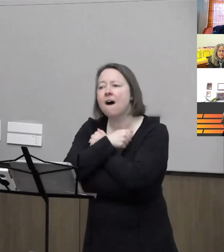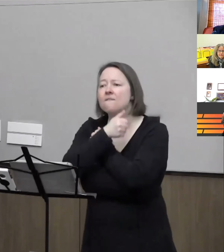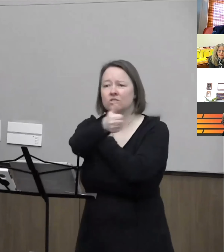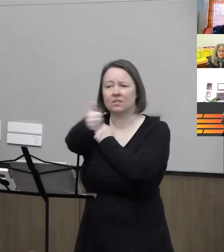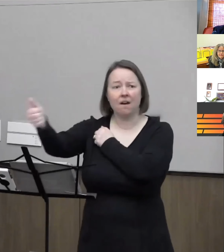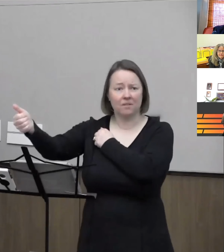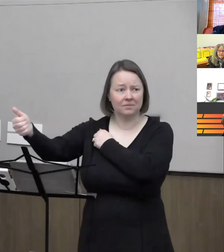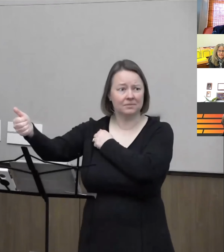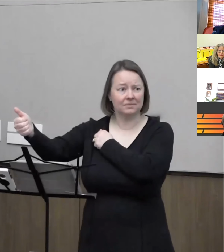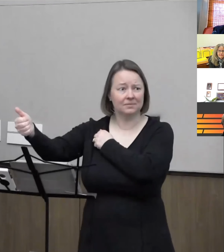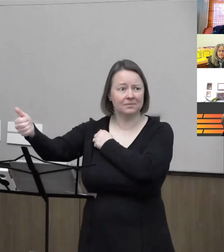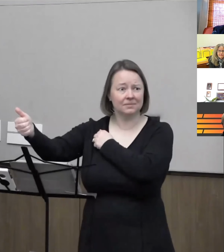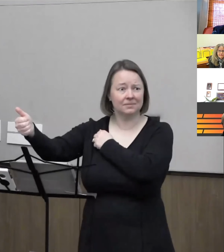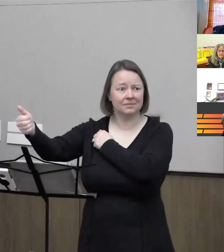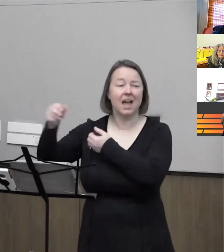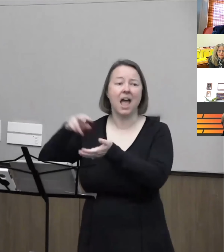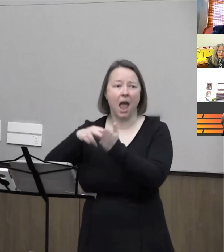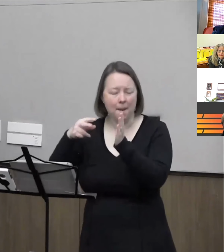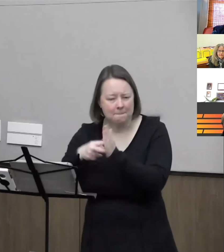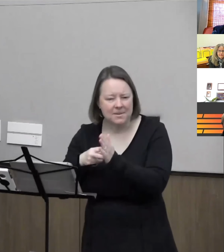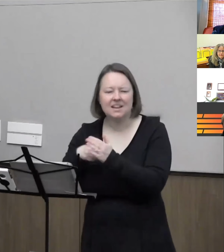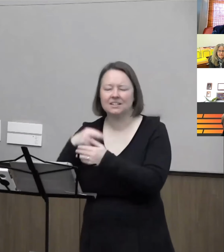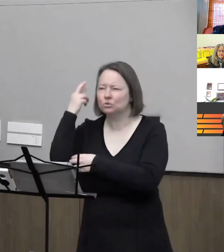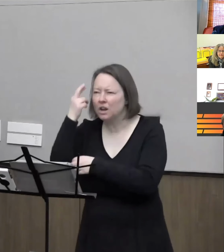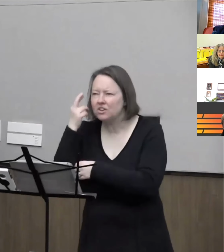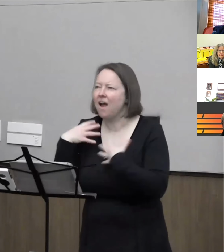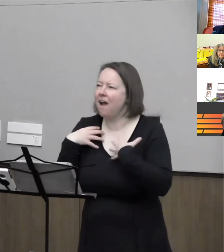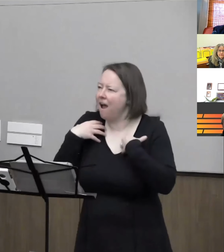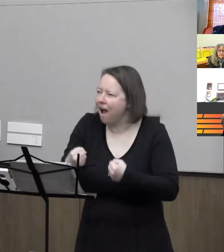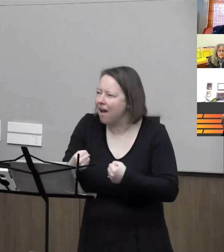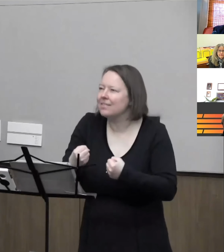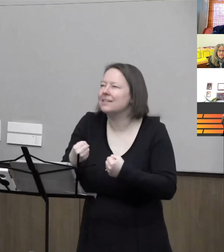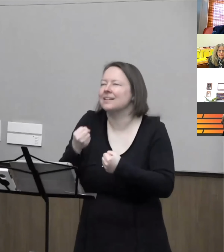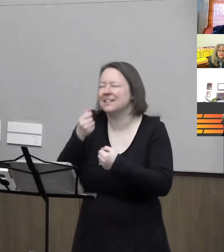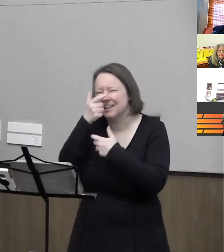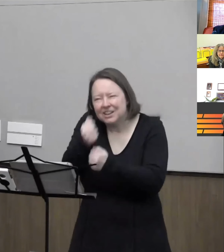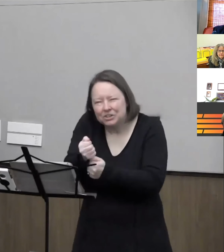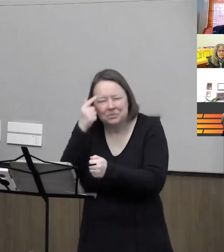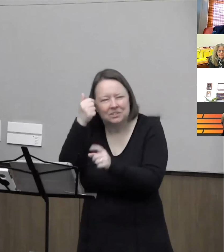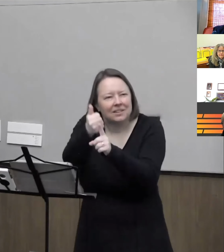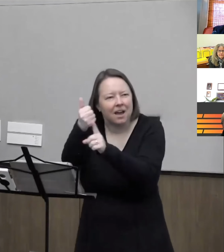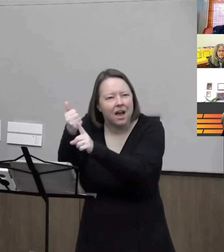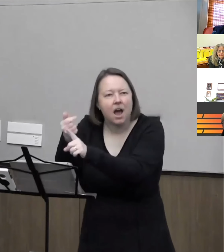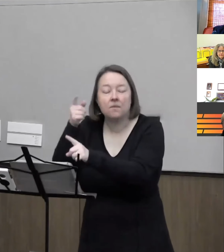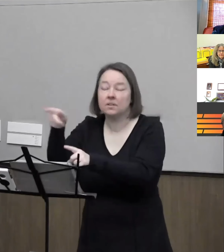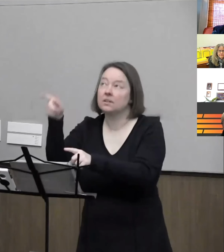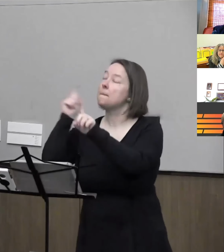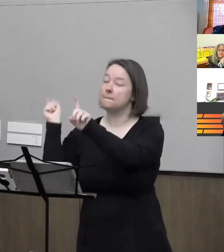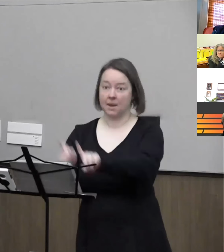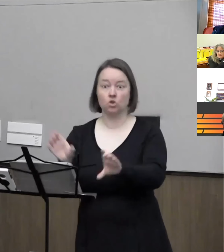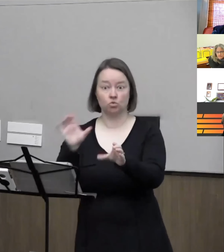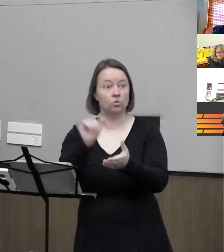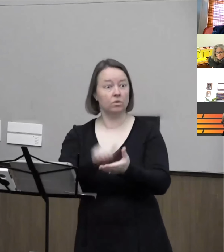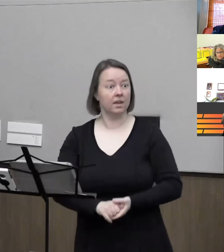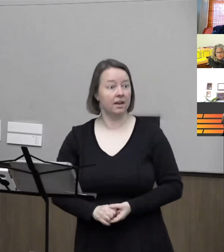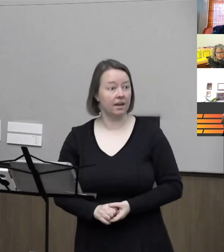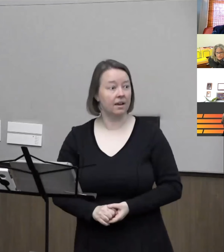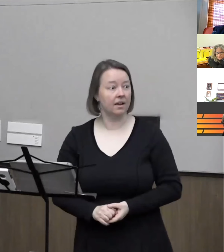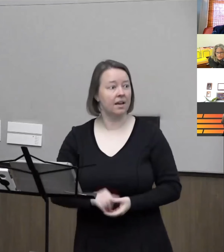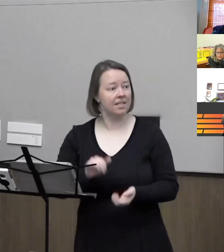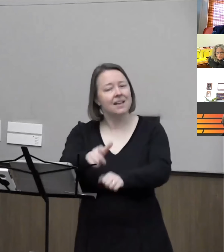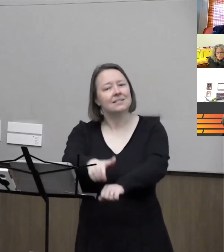yourself. And that means rational and healthy self-interest. You are commanded to do that. That's the